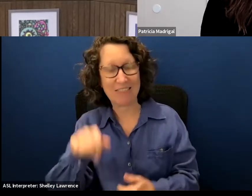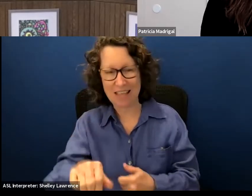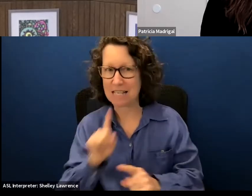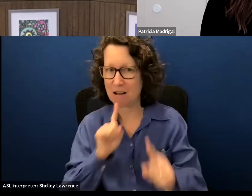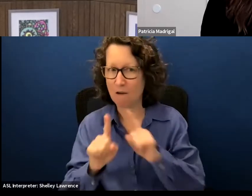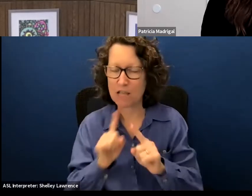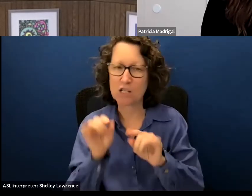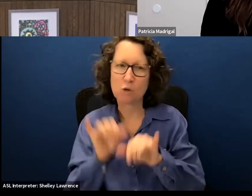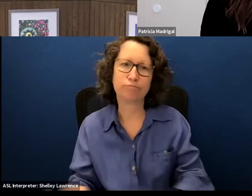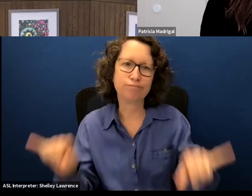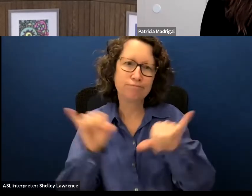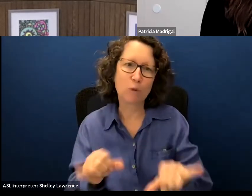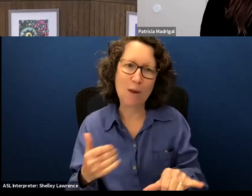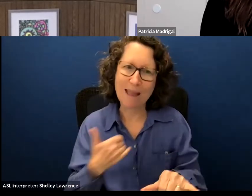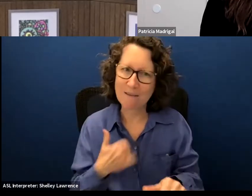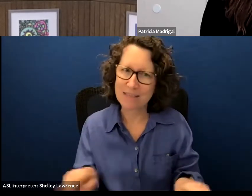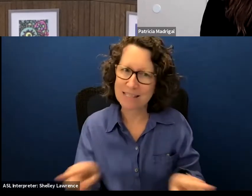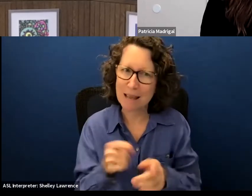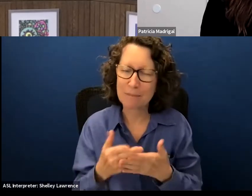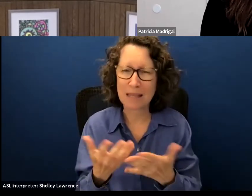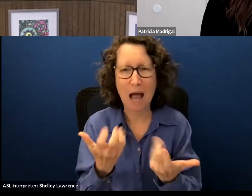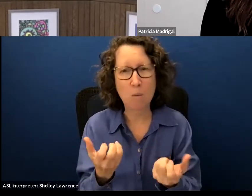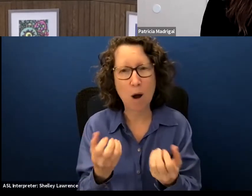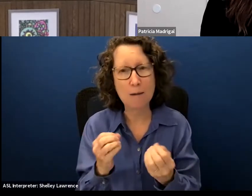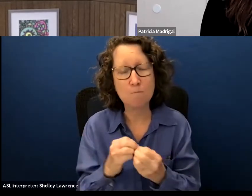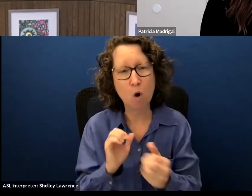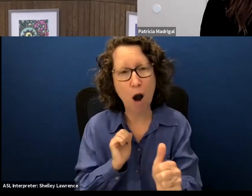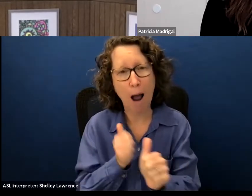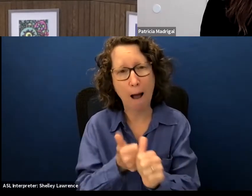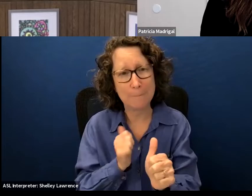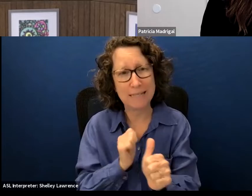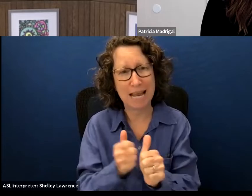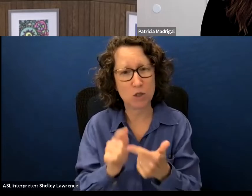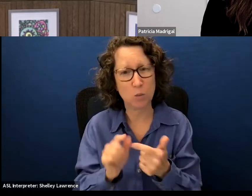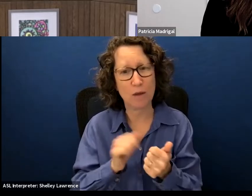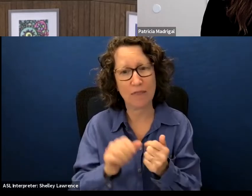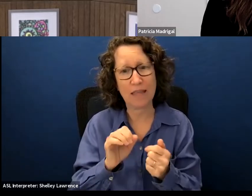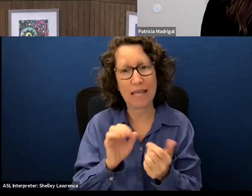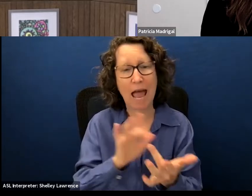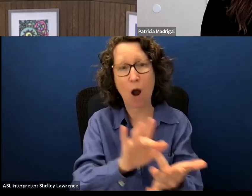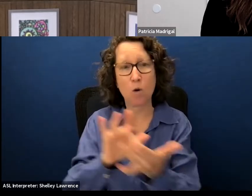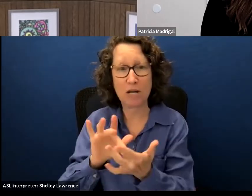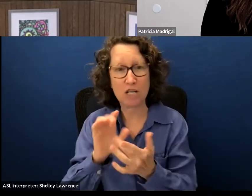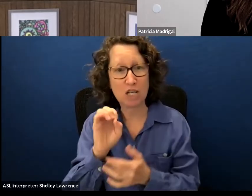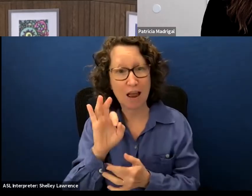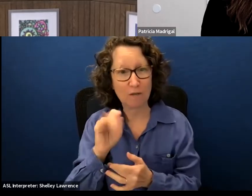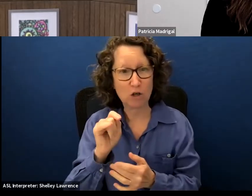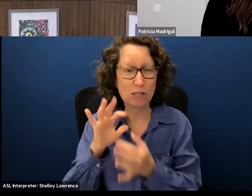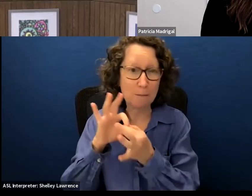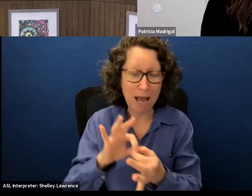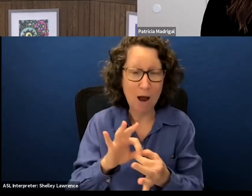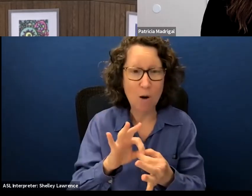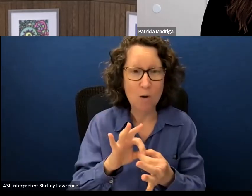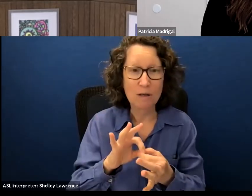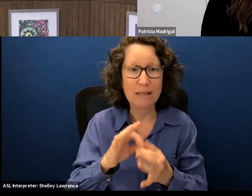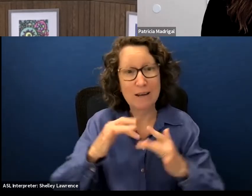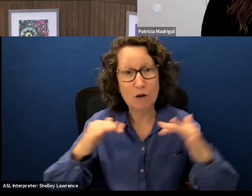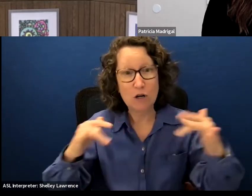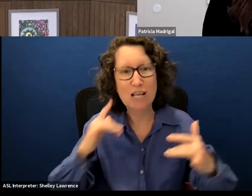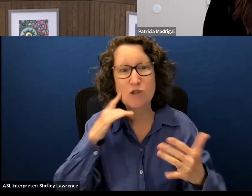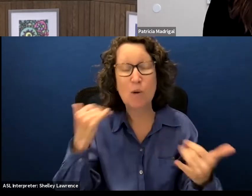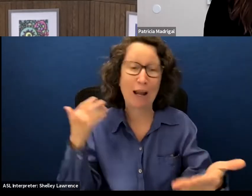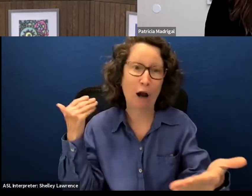that we continue to have. So could I have more timely updates with regards to the outreach efforts with regards to that, so that we're not here at the